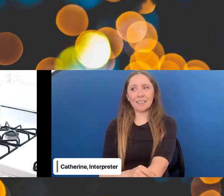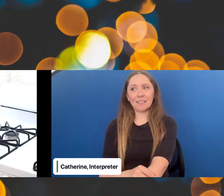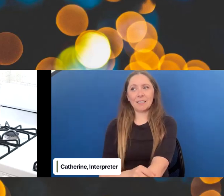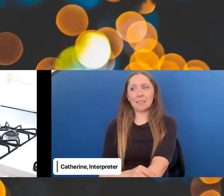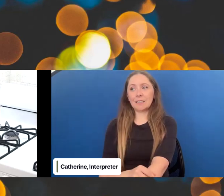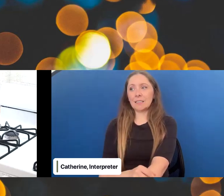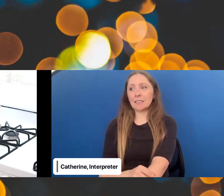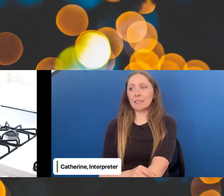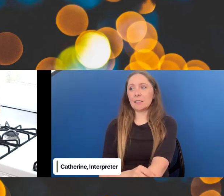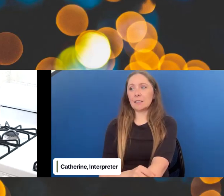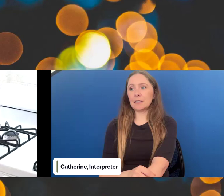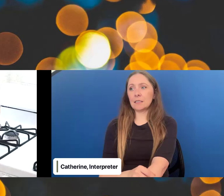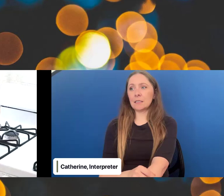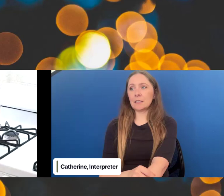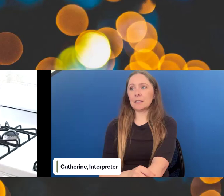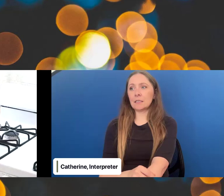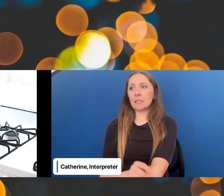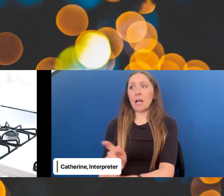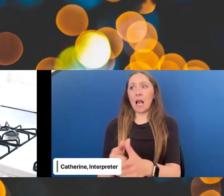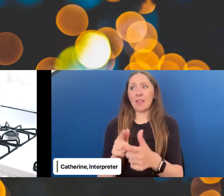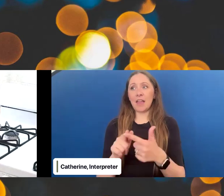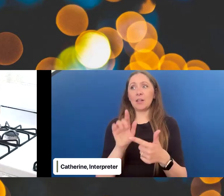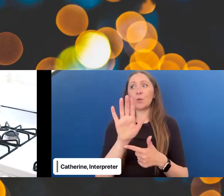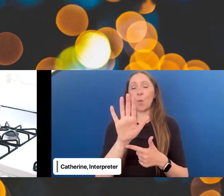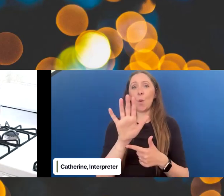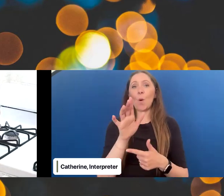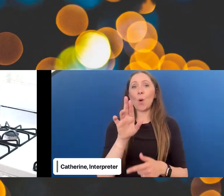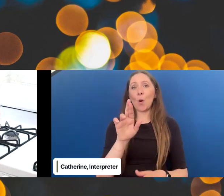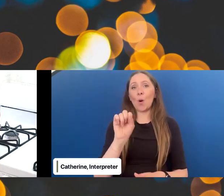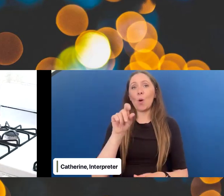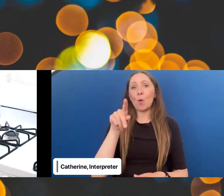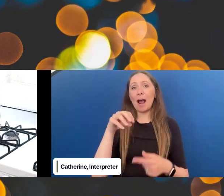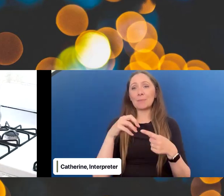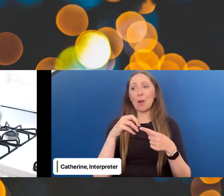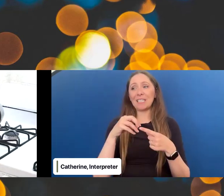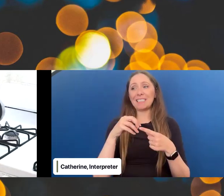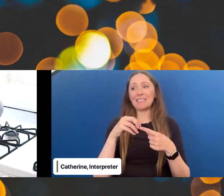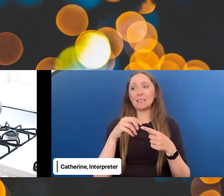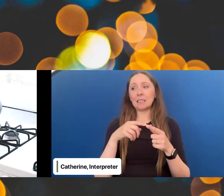And then your raspberries. Add that all in there.